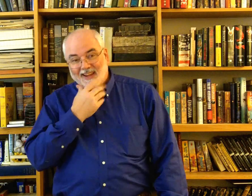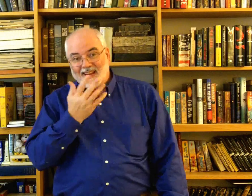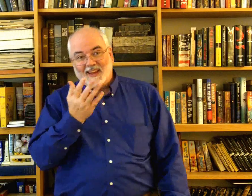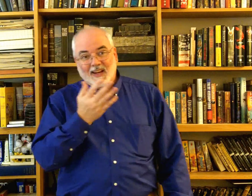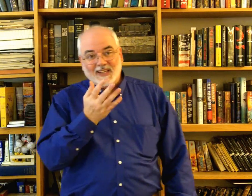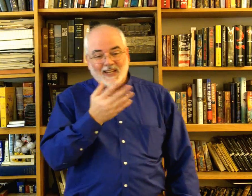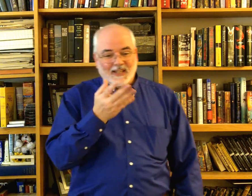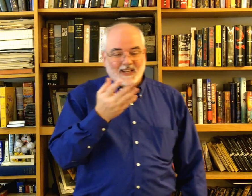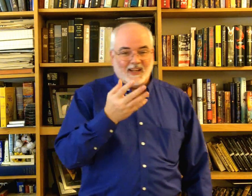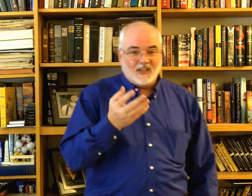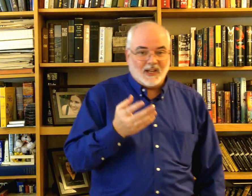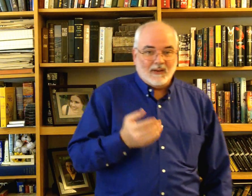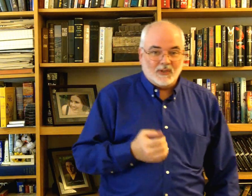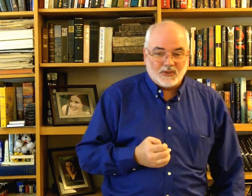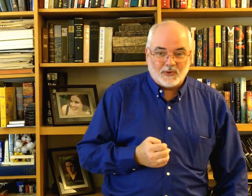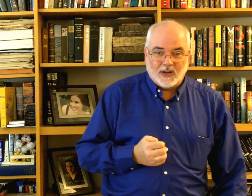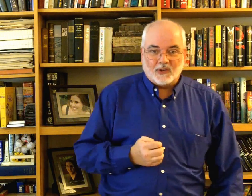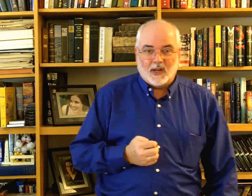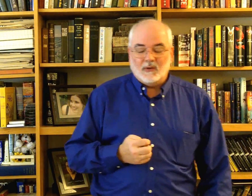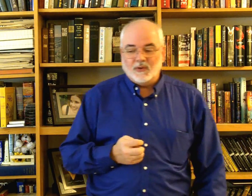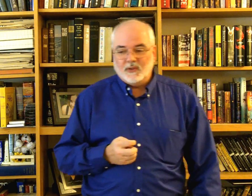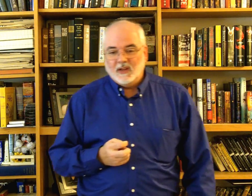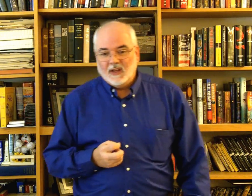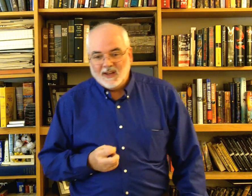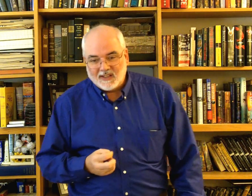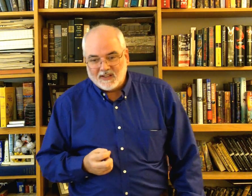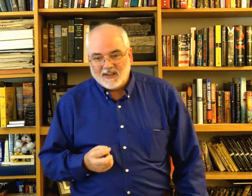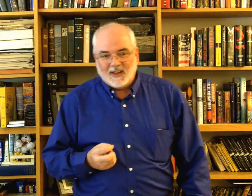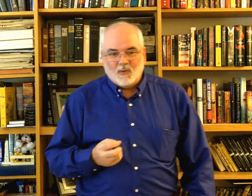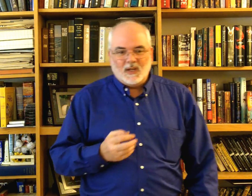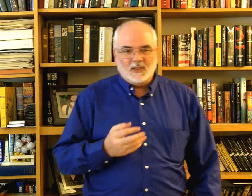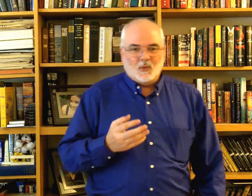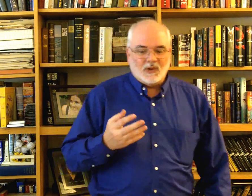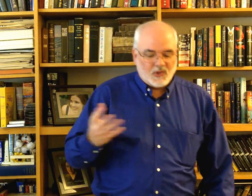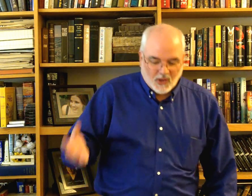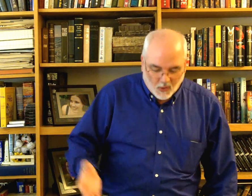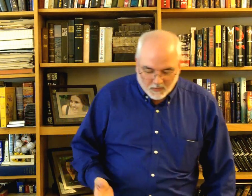And did I say that English language is a strange language? What does the word so mean?